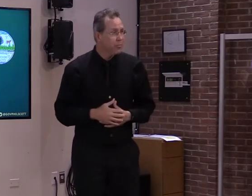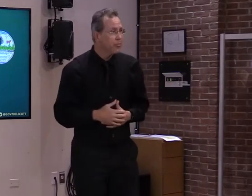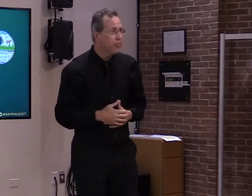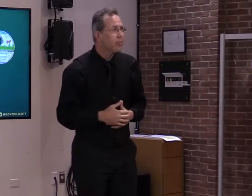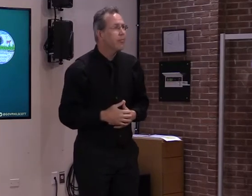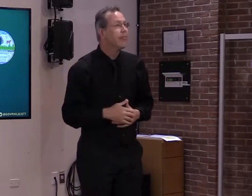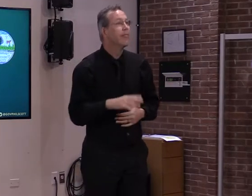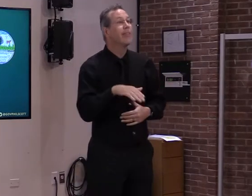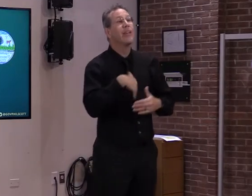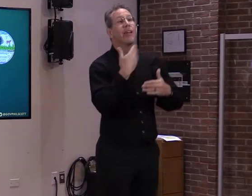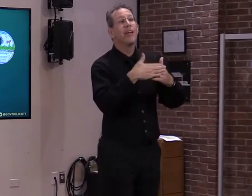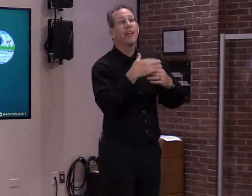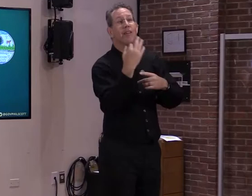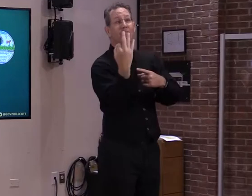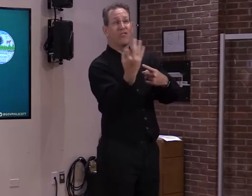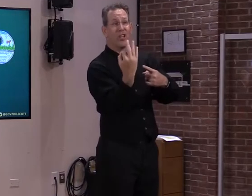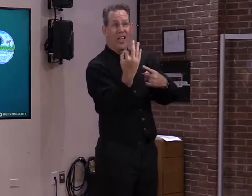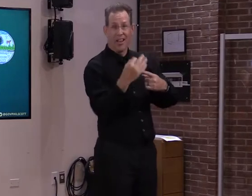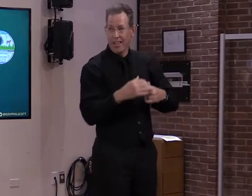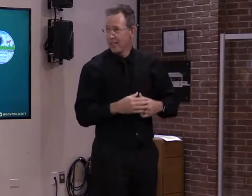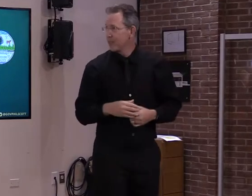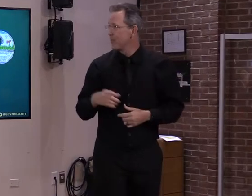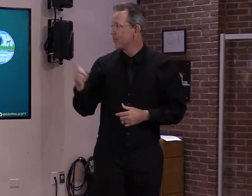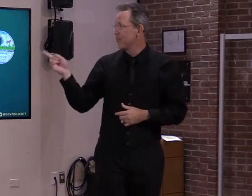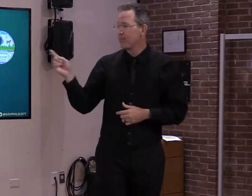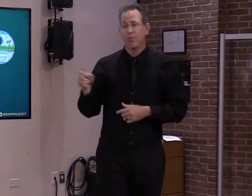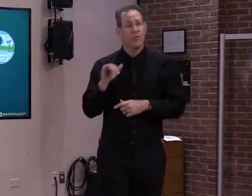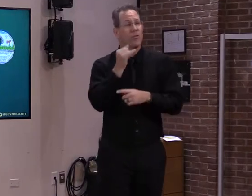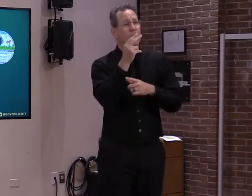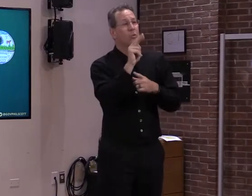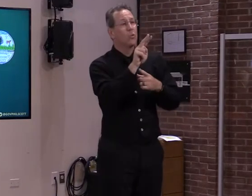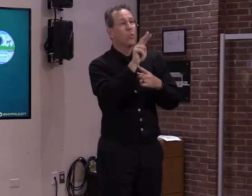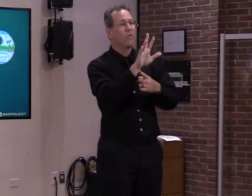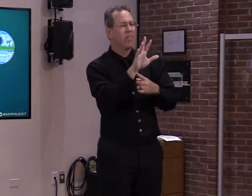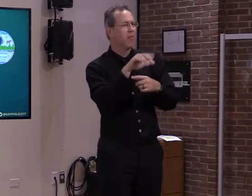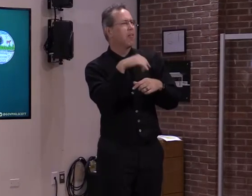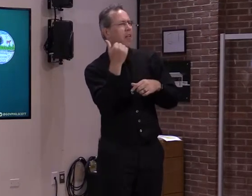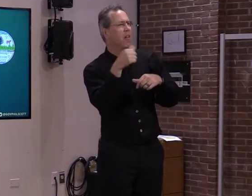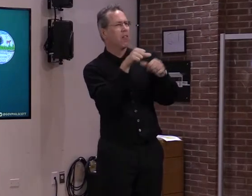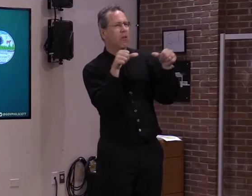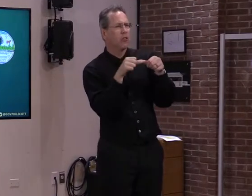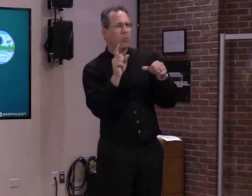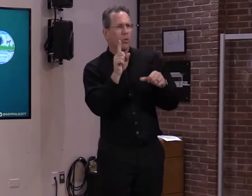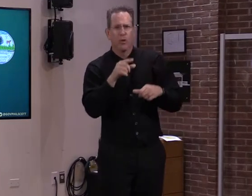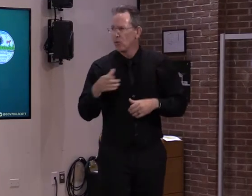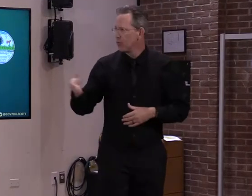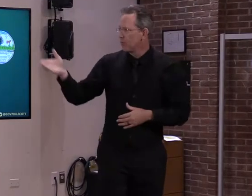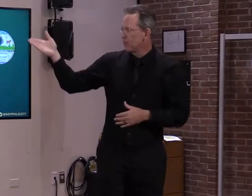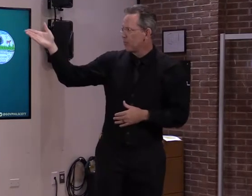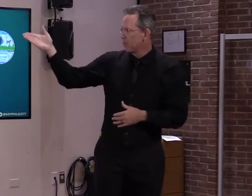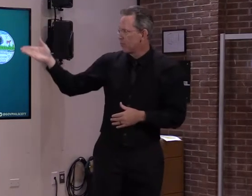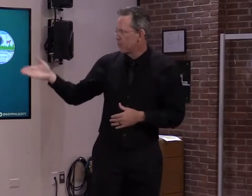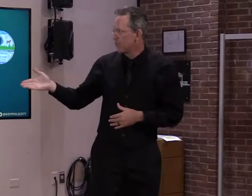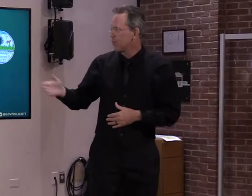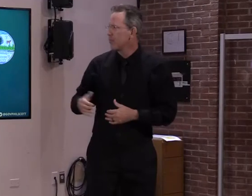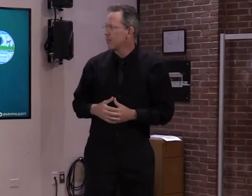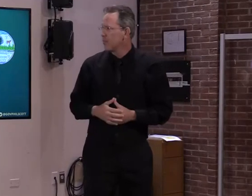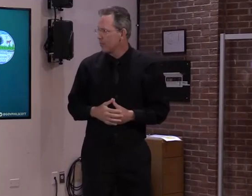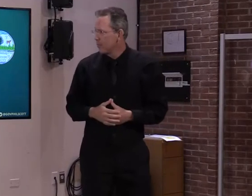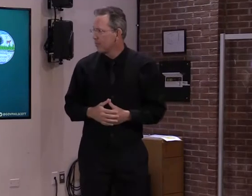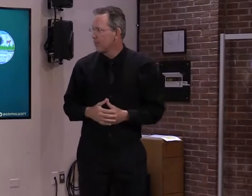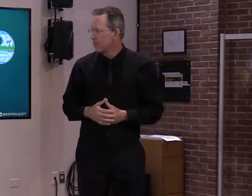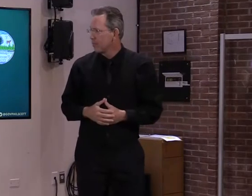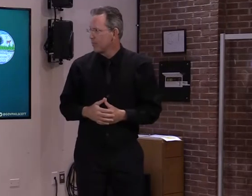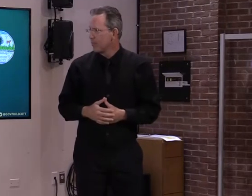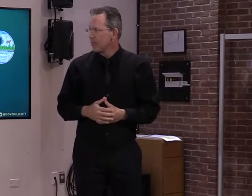Community Health Center of Burlington, EMS Clinic on the Newport Waterfront Plaza, Free and Accepted Masons of Vermont